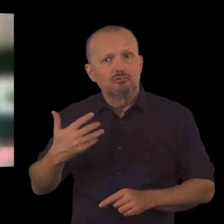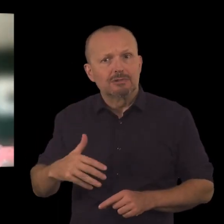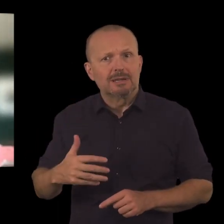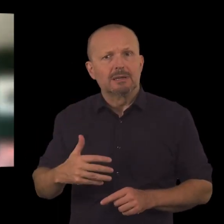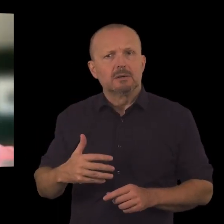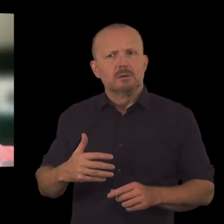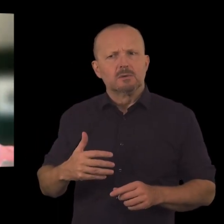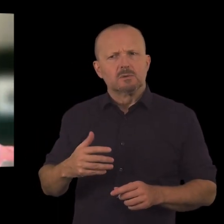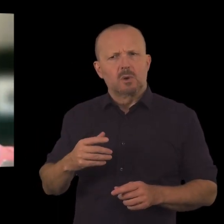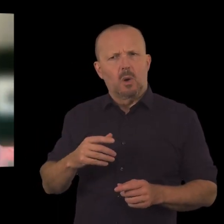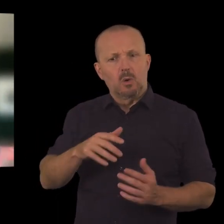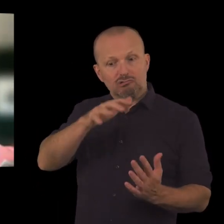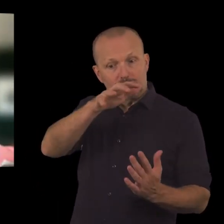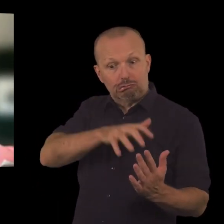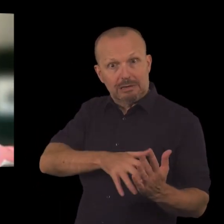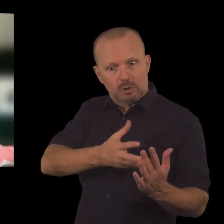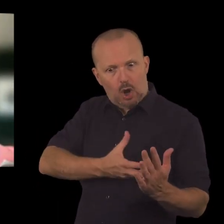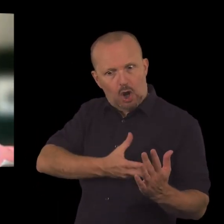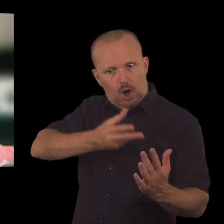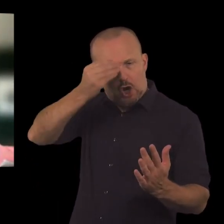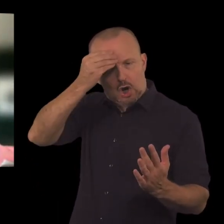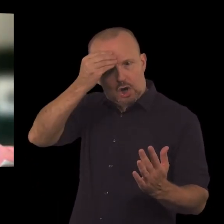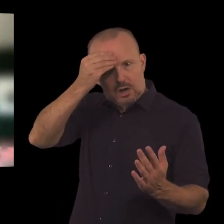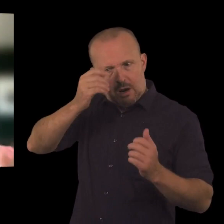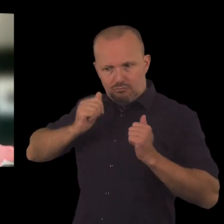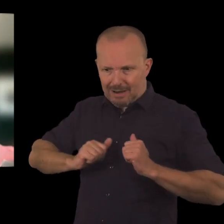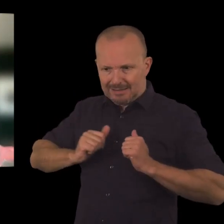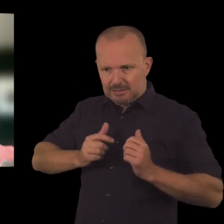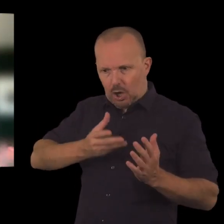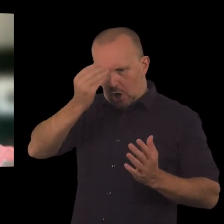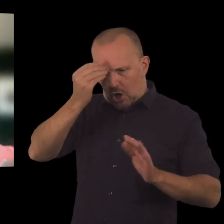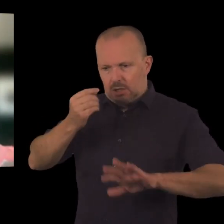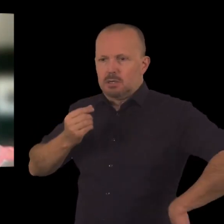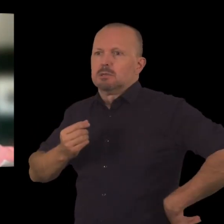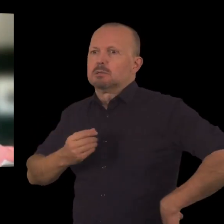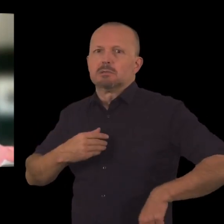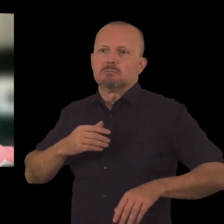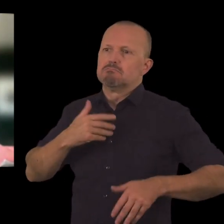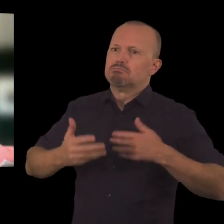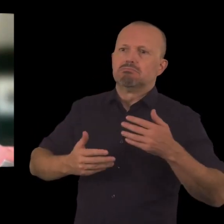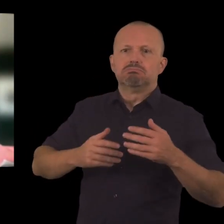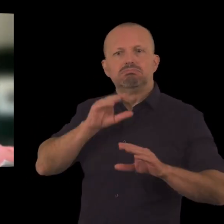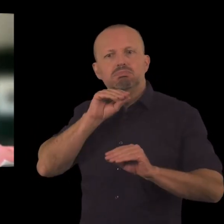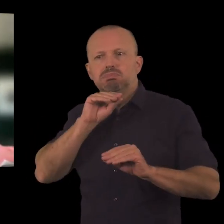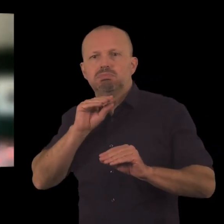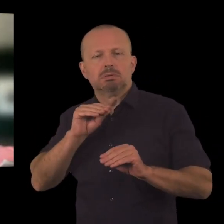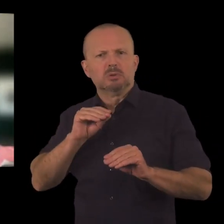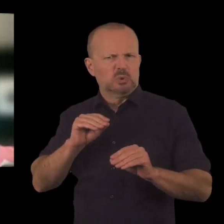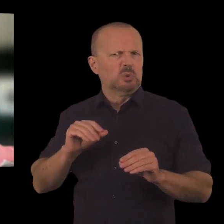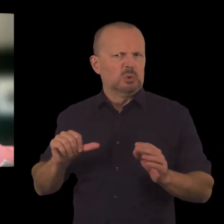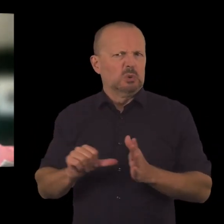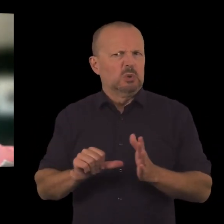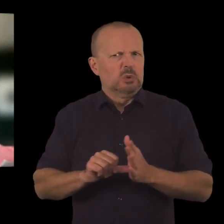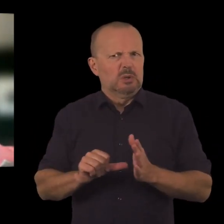people with varying ranges of comfort around literacy, people with varying ranges of